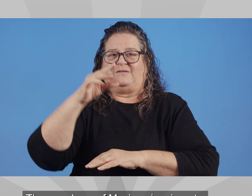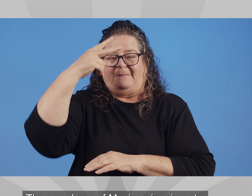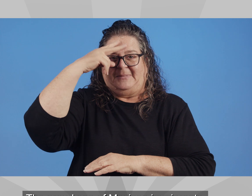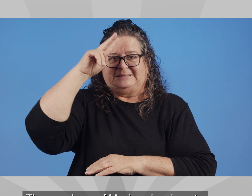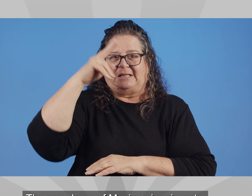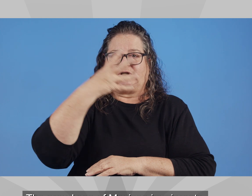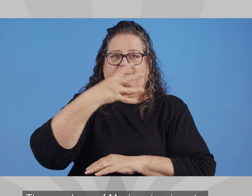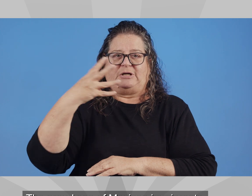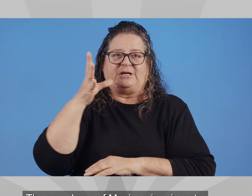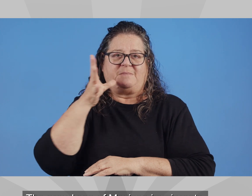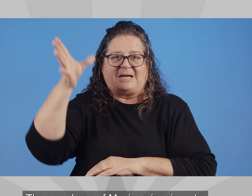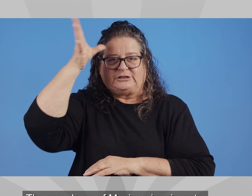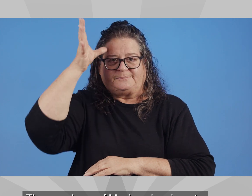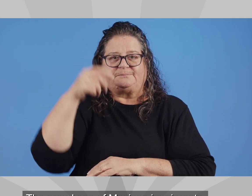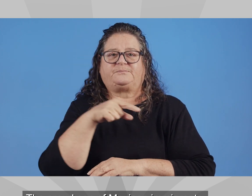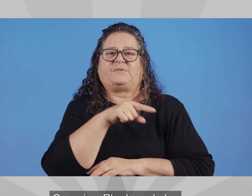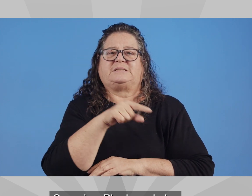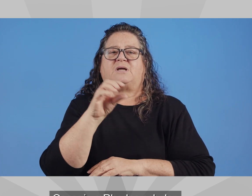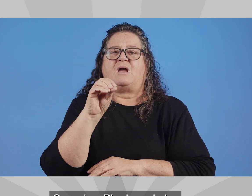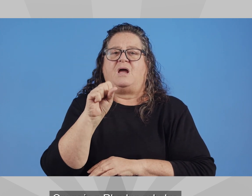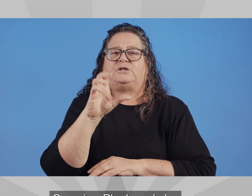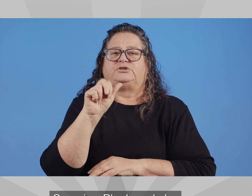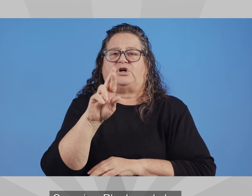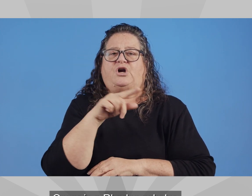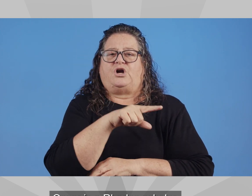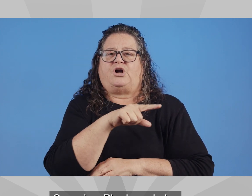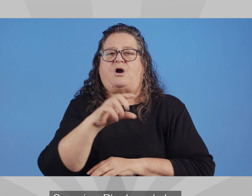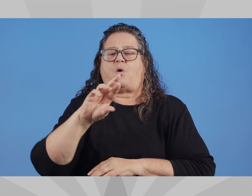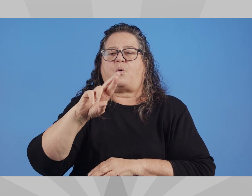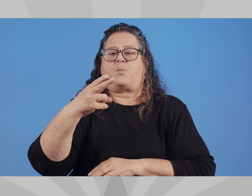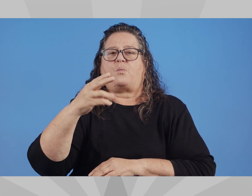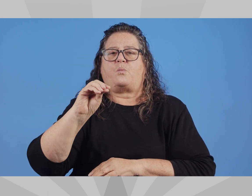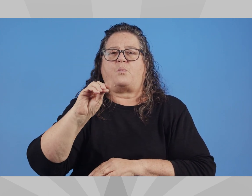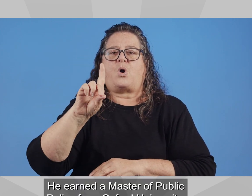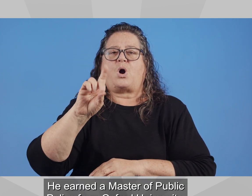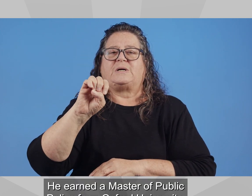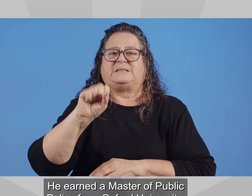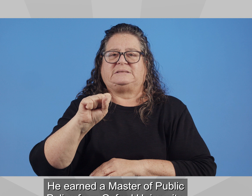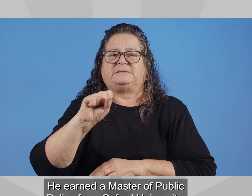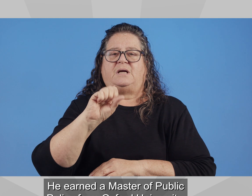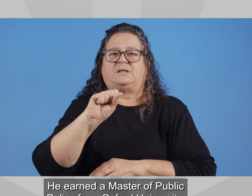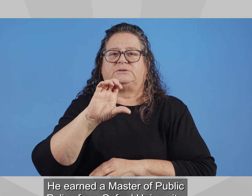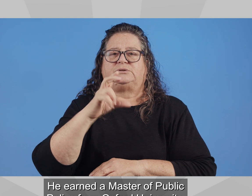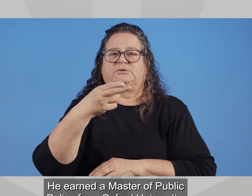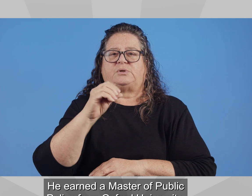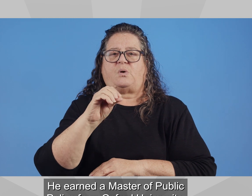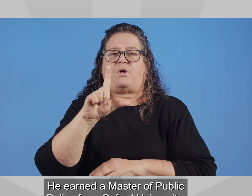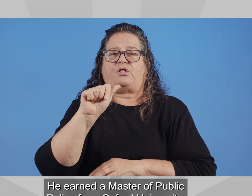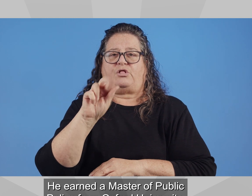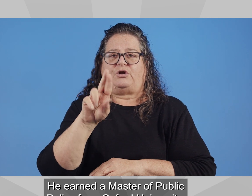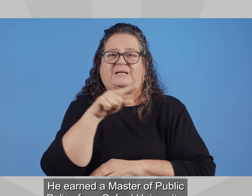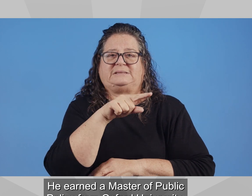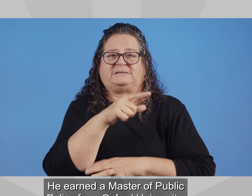The proud son of Mexican immigrants, Oscar is a Rhodes Scholar. He earned a Master of Public